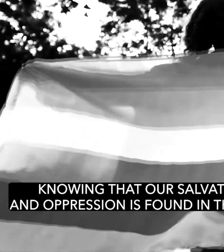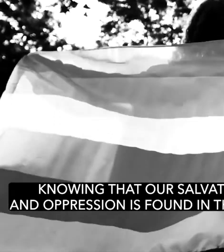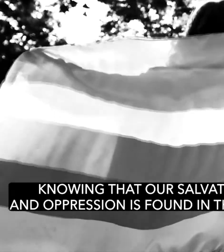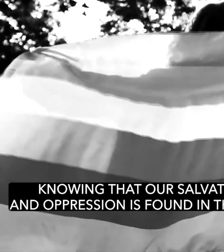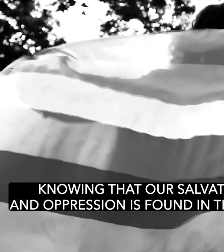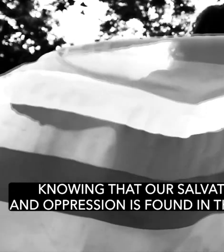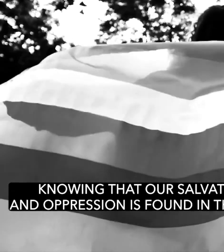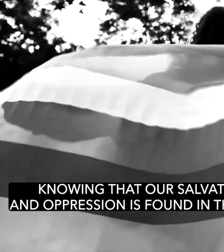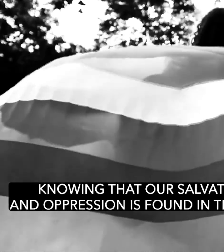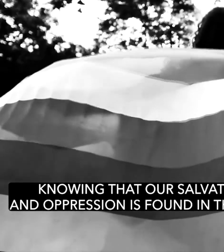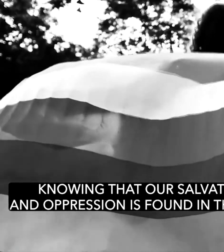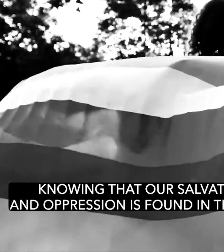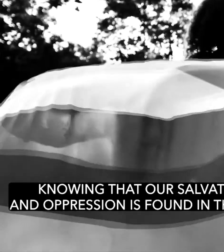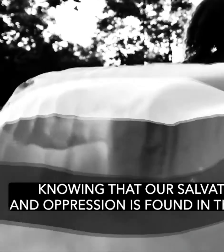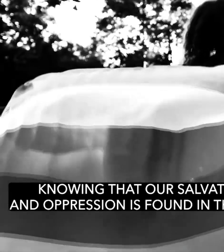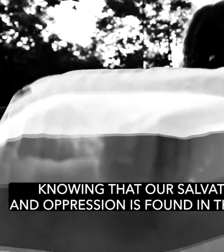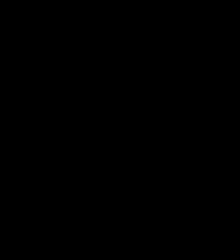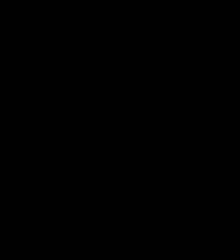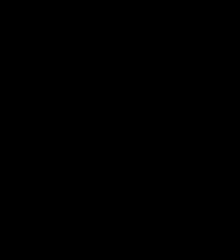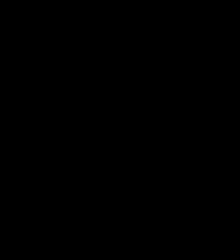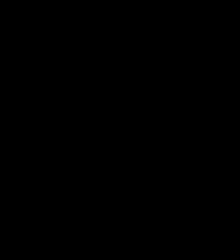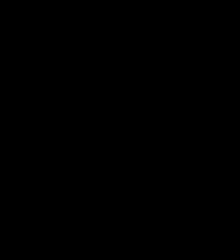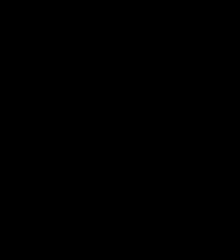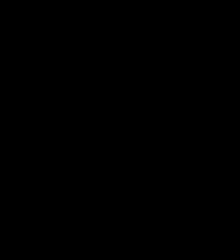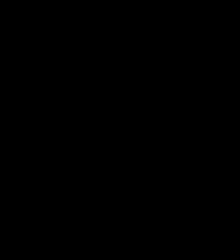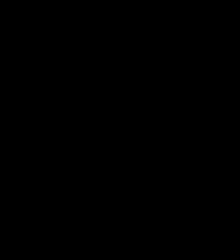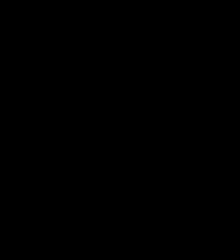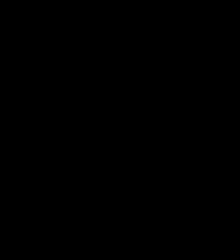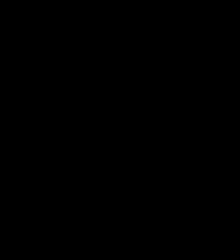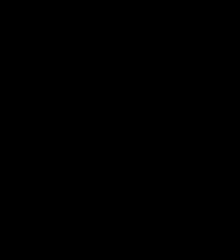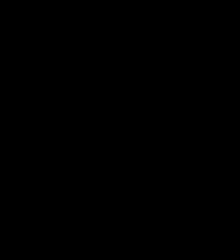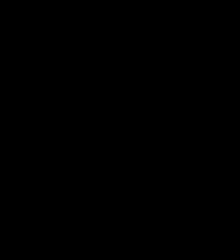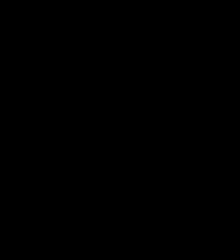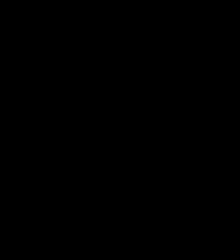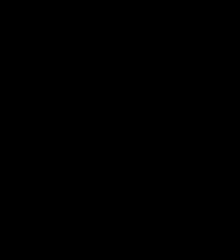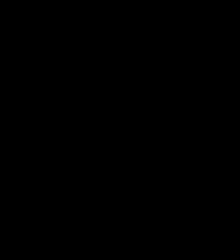the peacemaking path of Jesus.